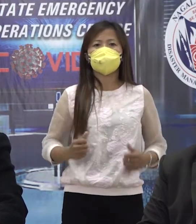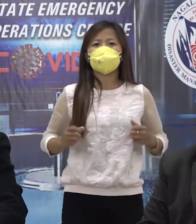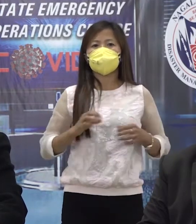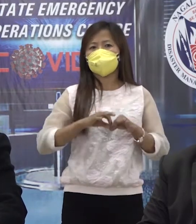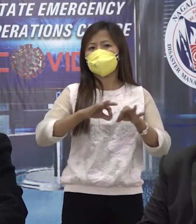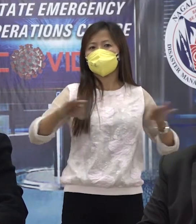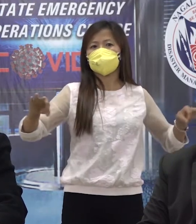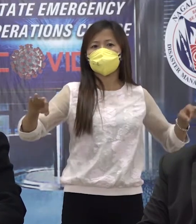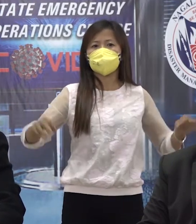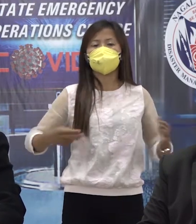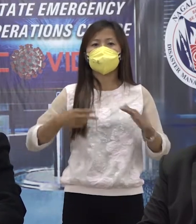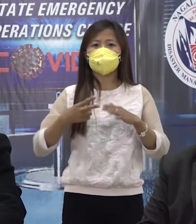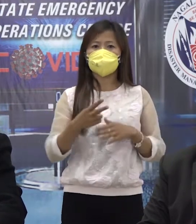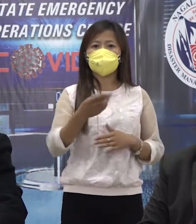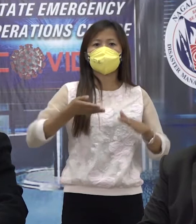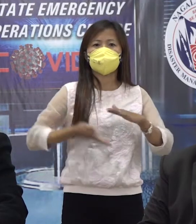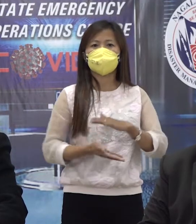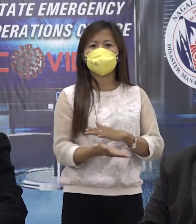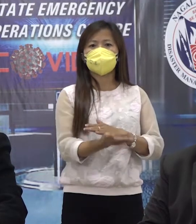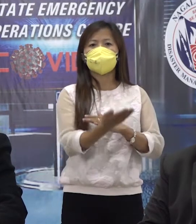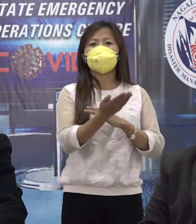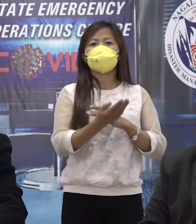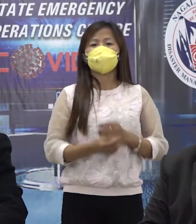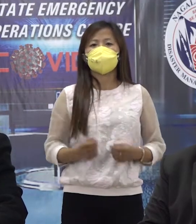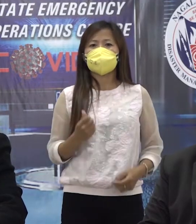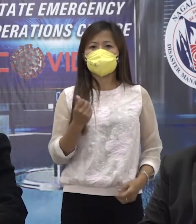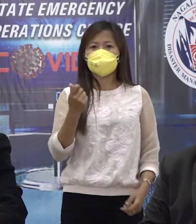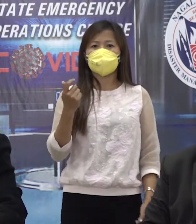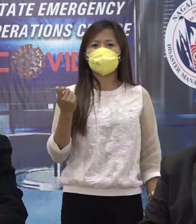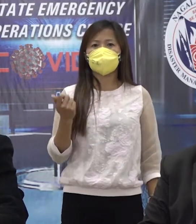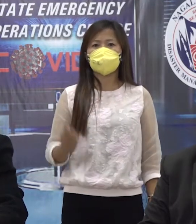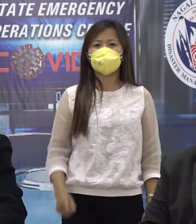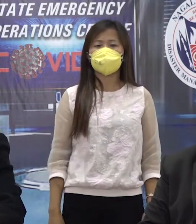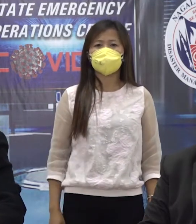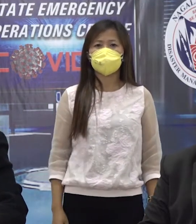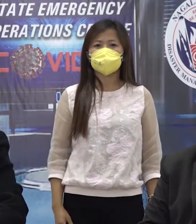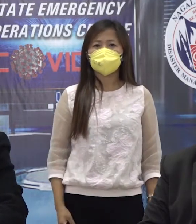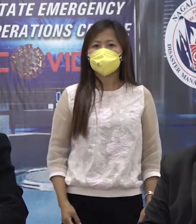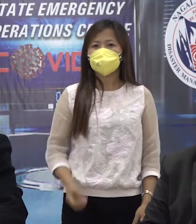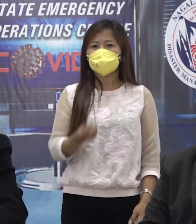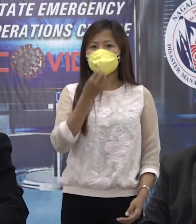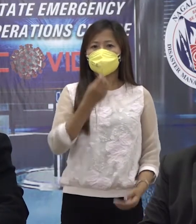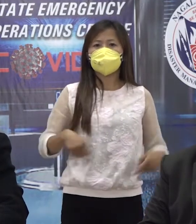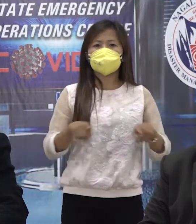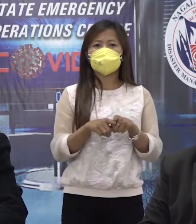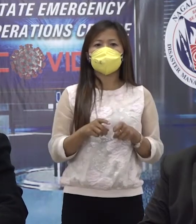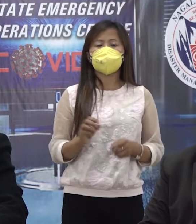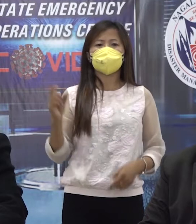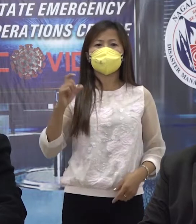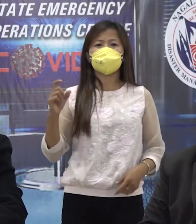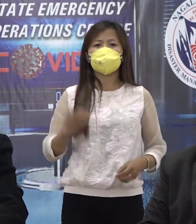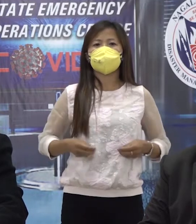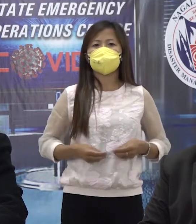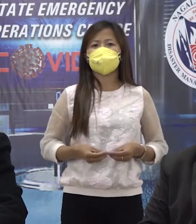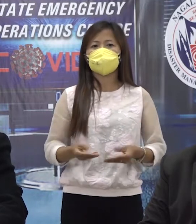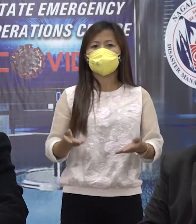of austerity measures for cutting down an expenditure. The Food and Civil